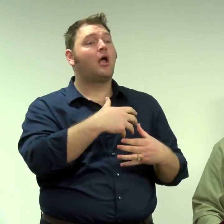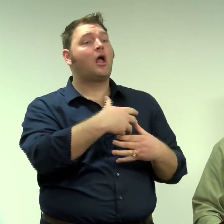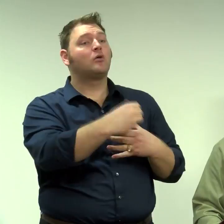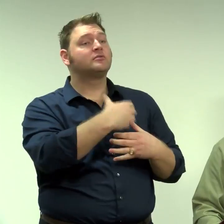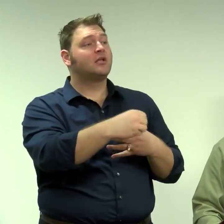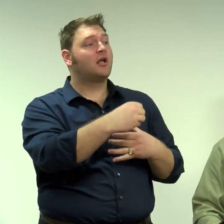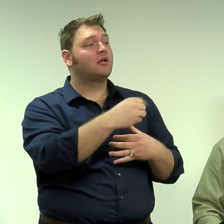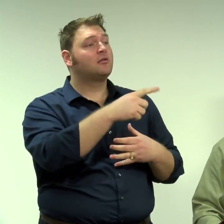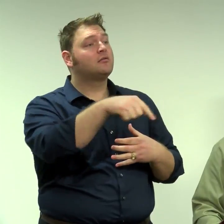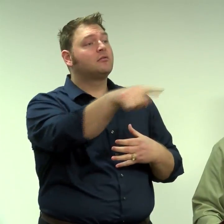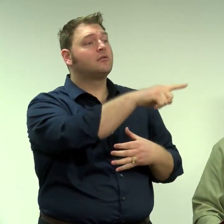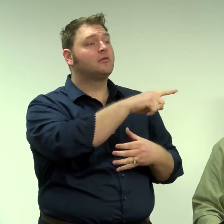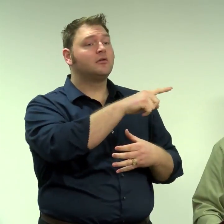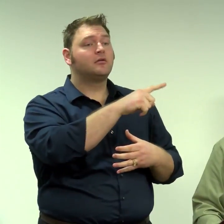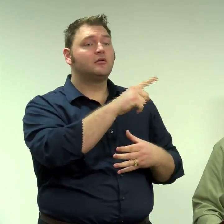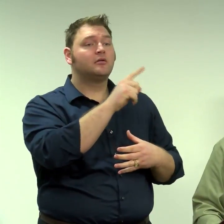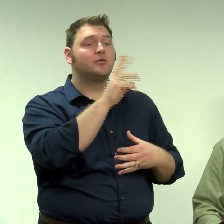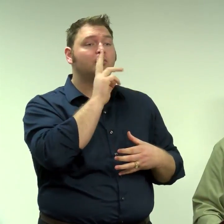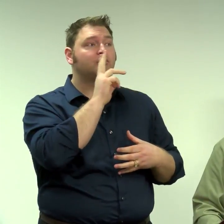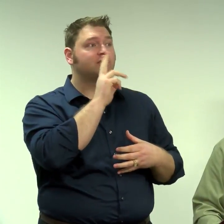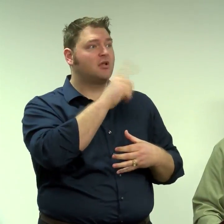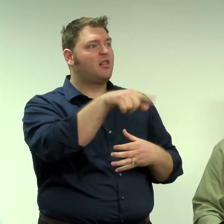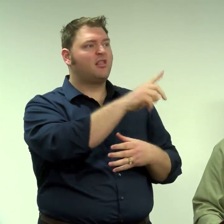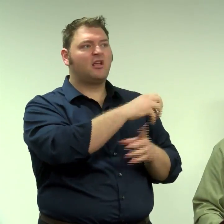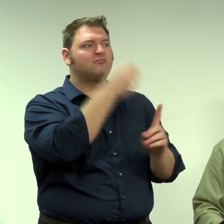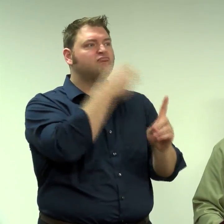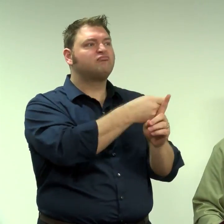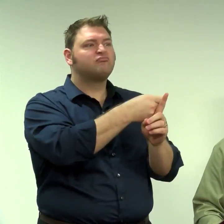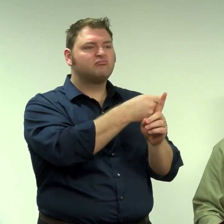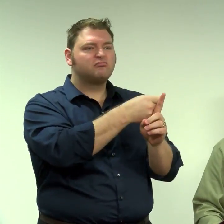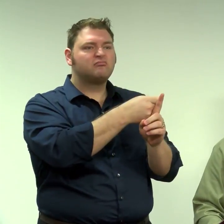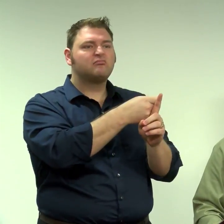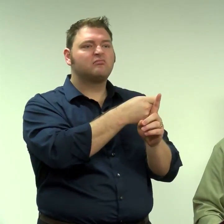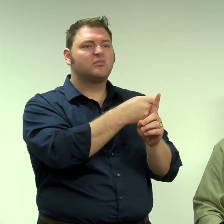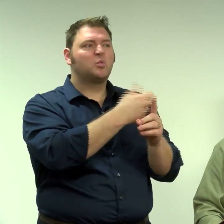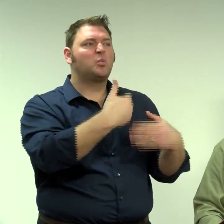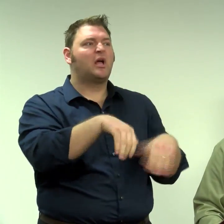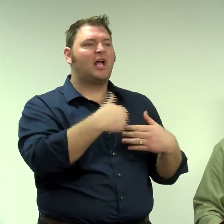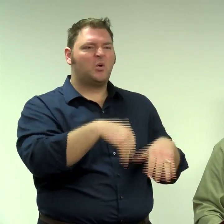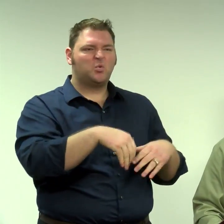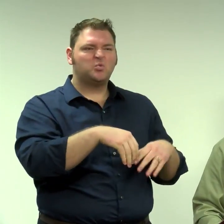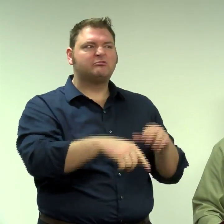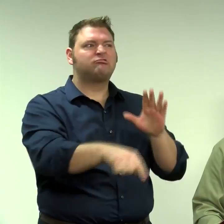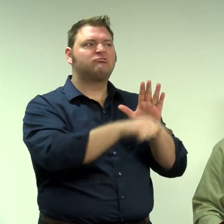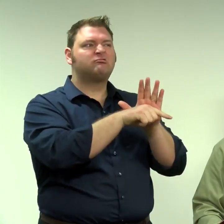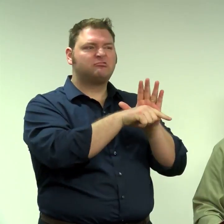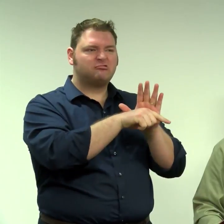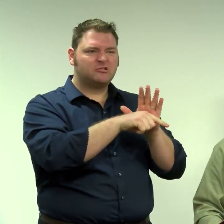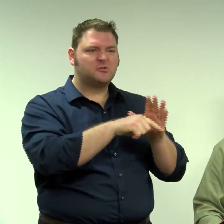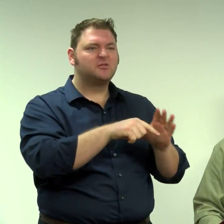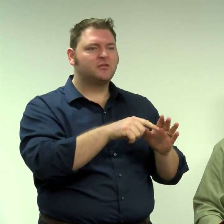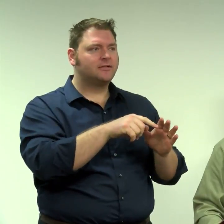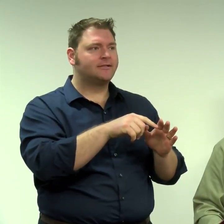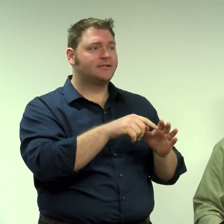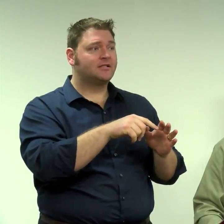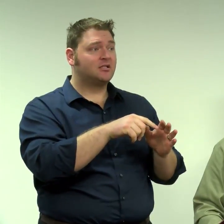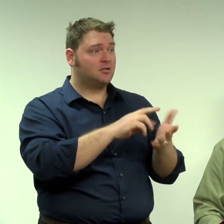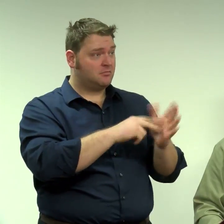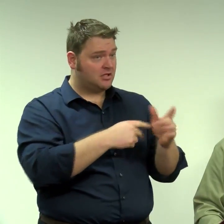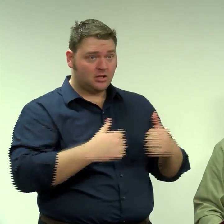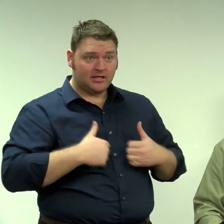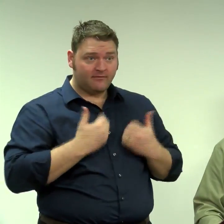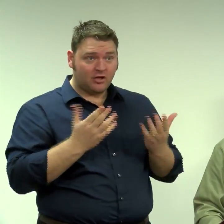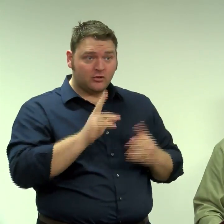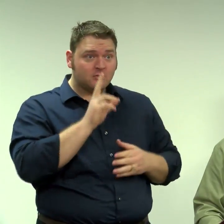of Houston, who have been directly impacted by the storm. We're not turning anyone away. But it does mean that we need